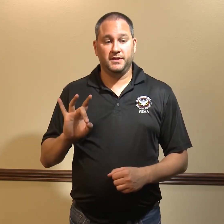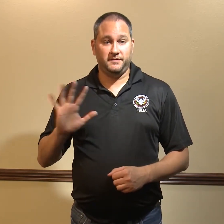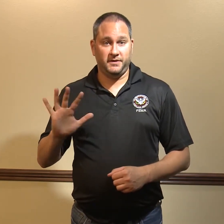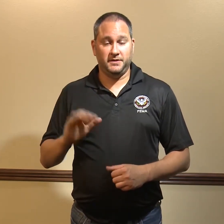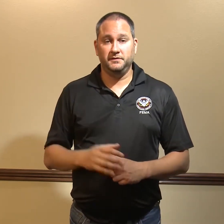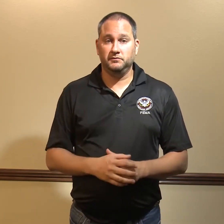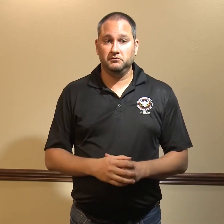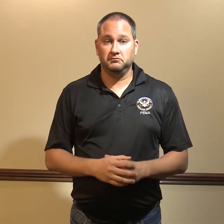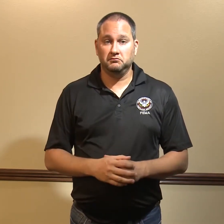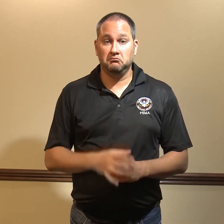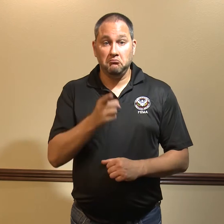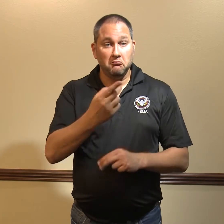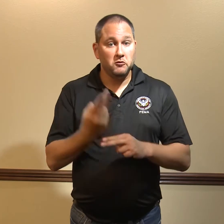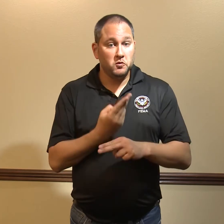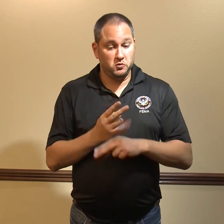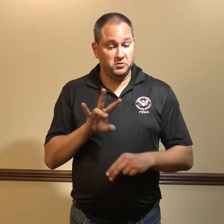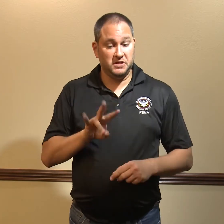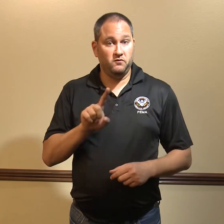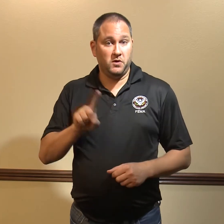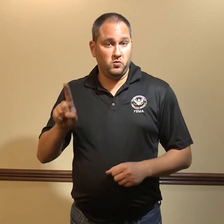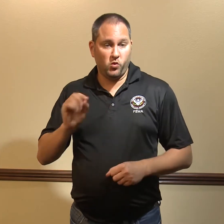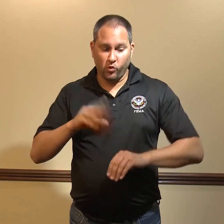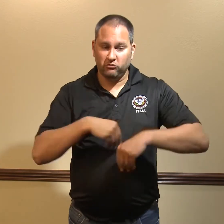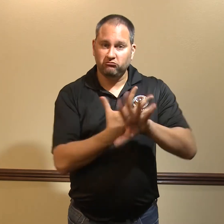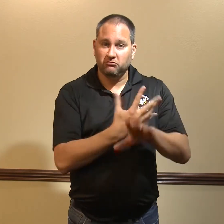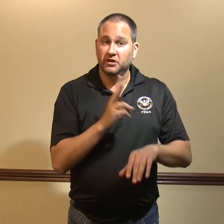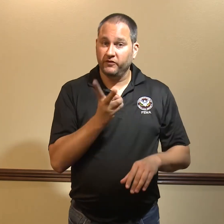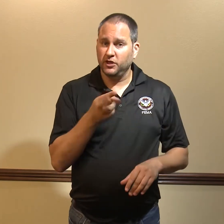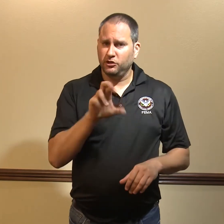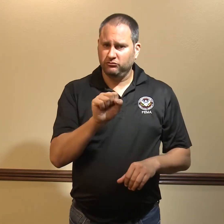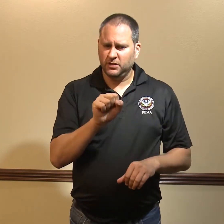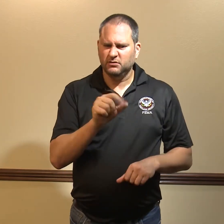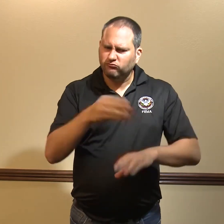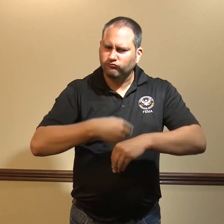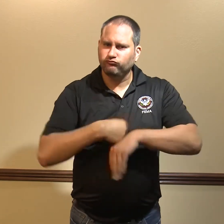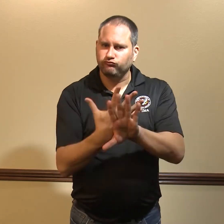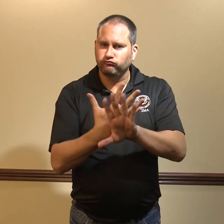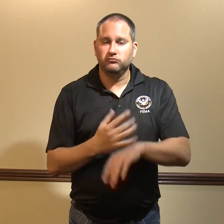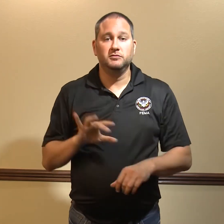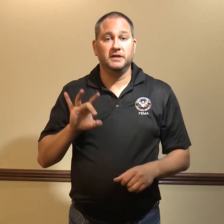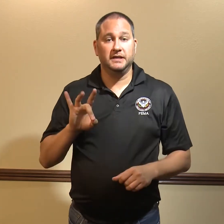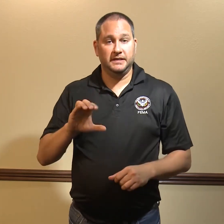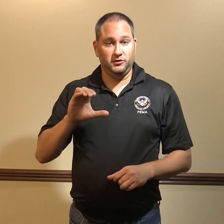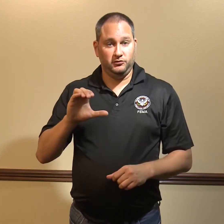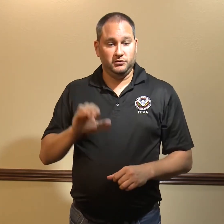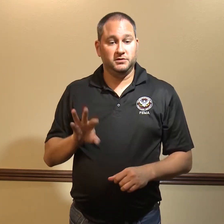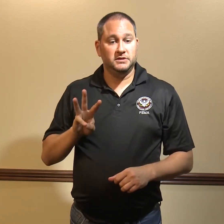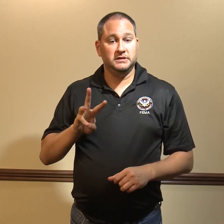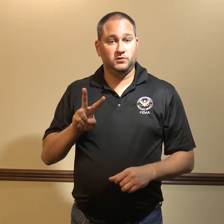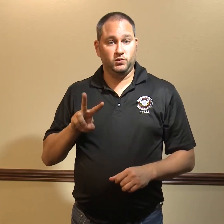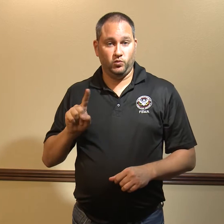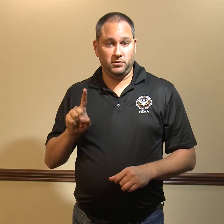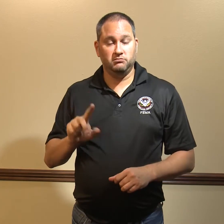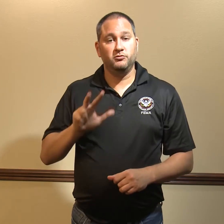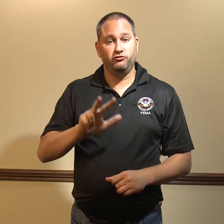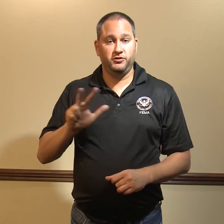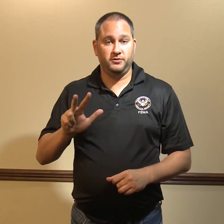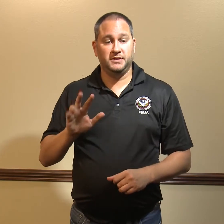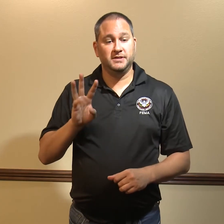800-462-7585. If you use 711 or Video Relay Service, VRS, you can call 800-621-3362.